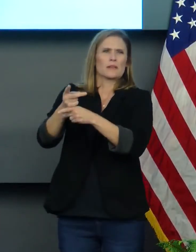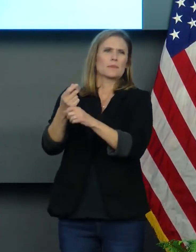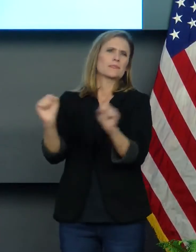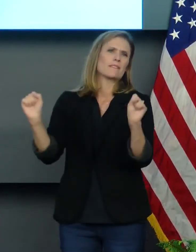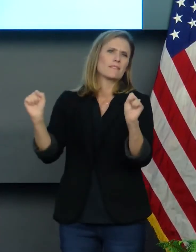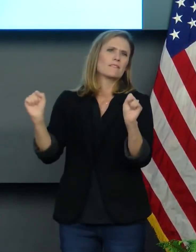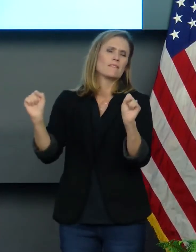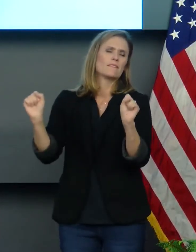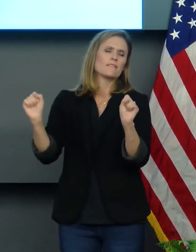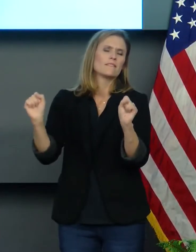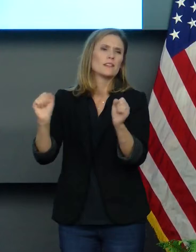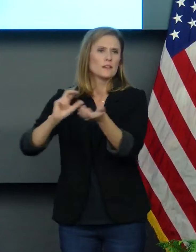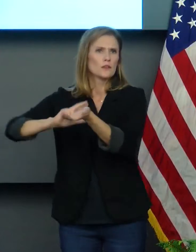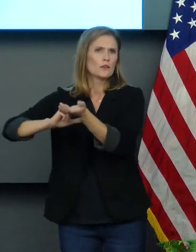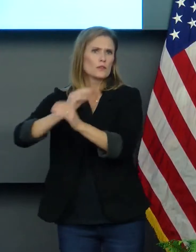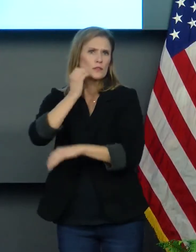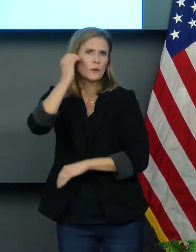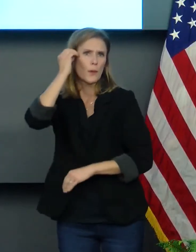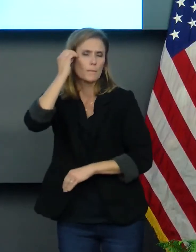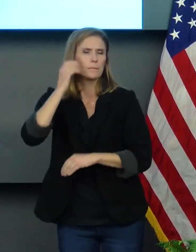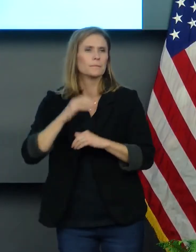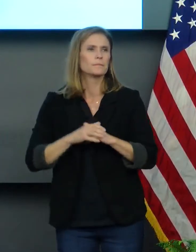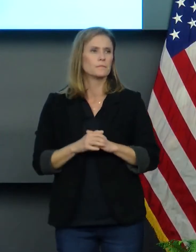nursing home.